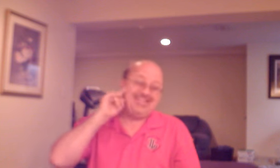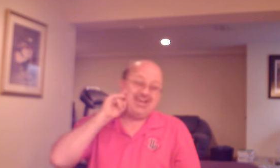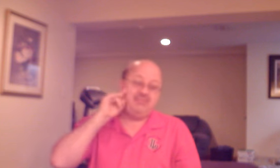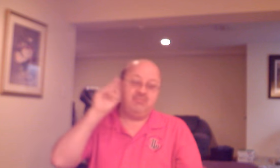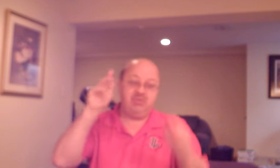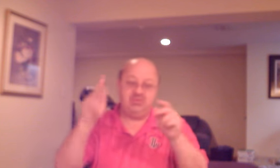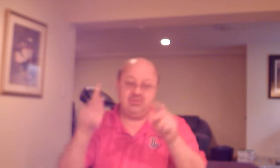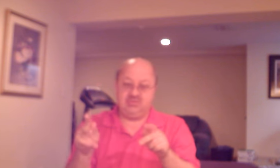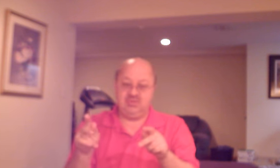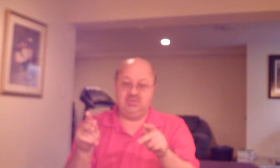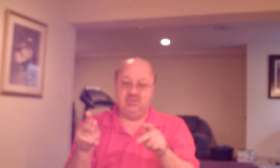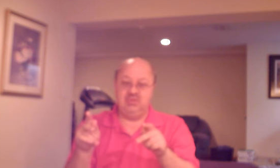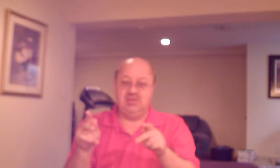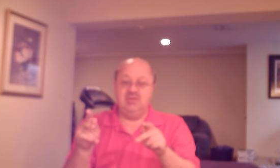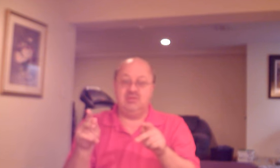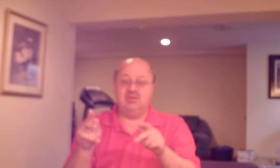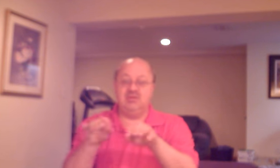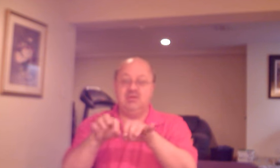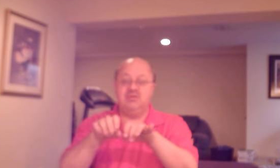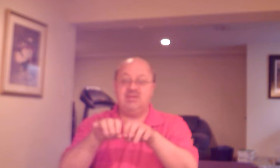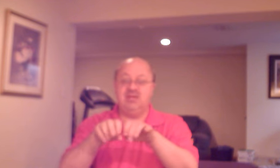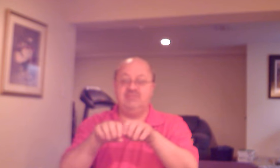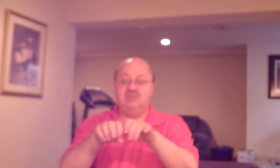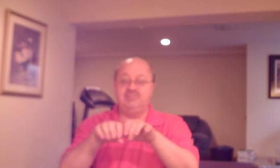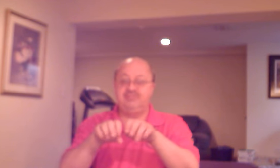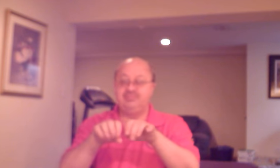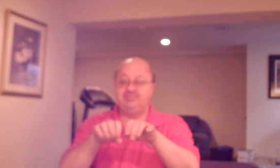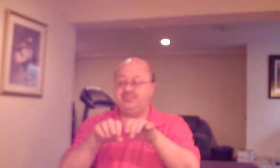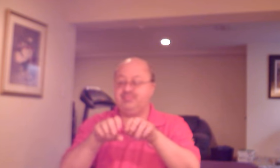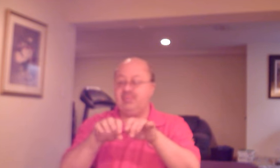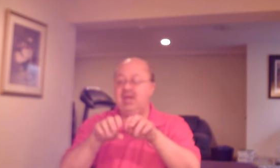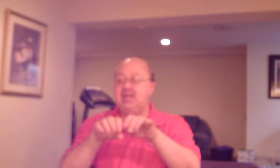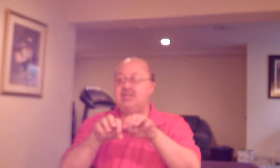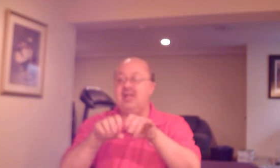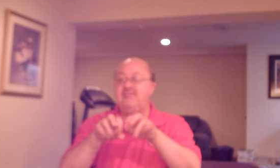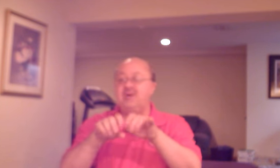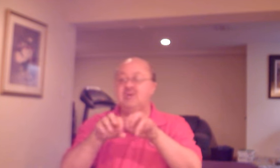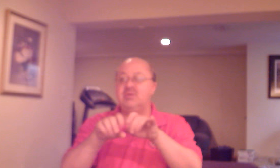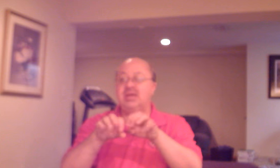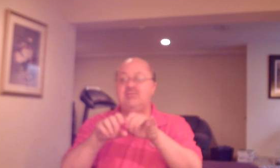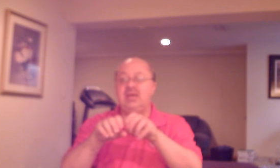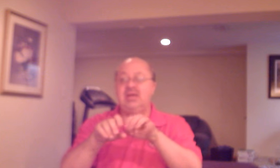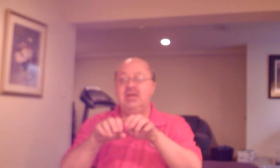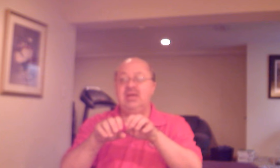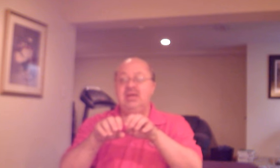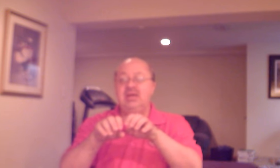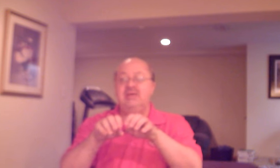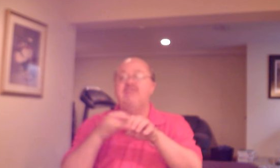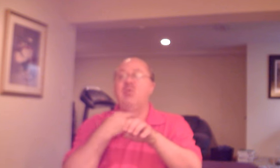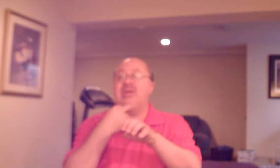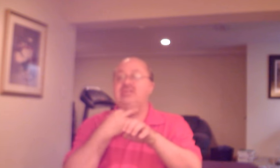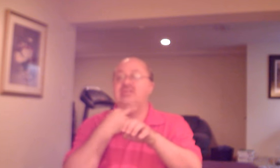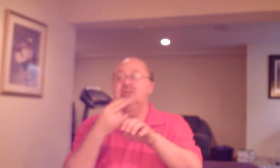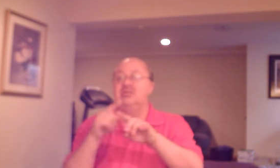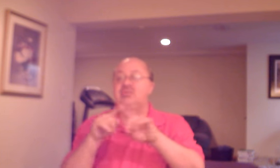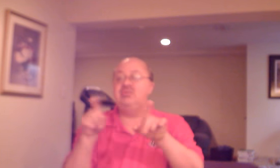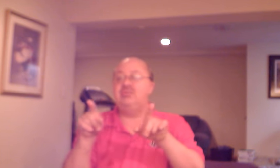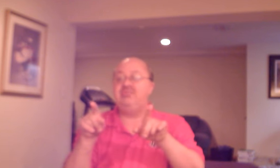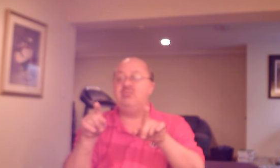deaf person, then they're going to go telephone. And telephone can be voiced 2 different